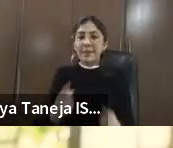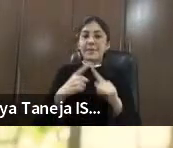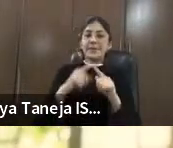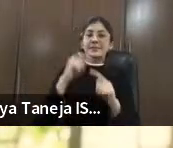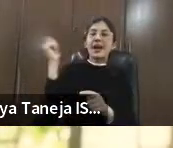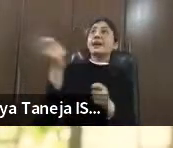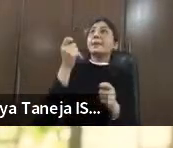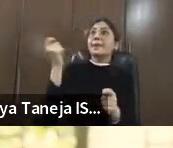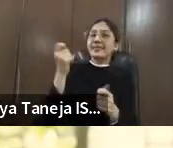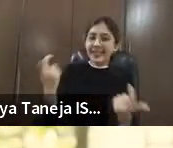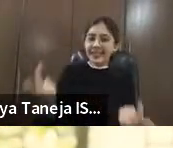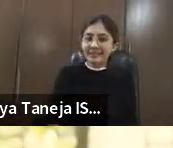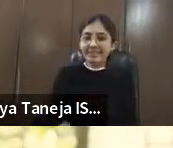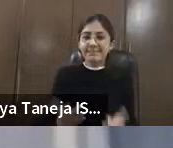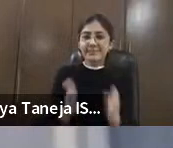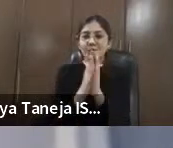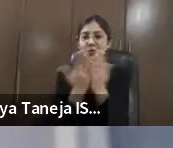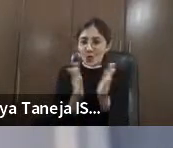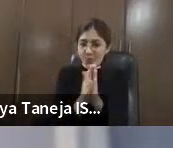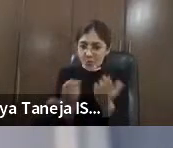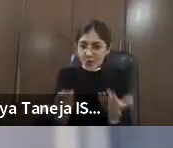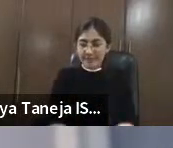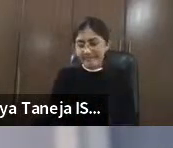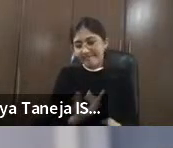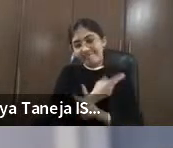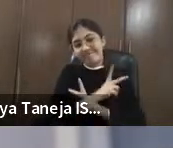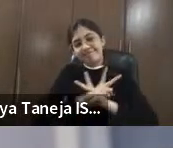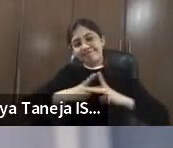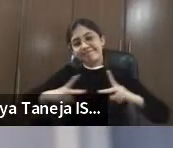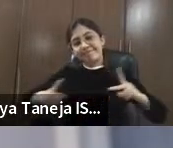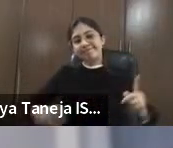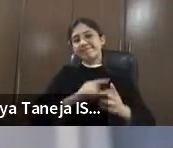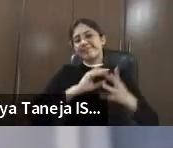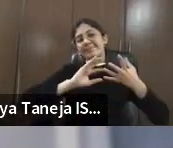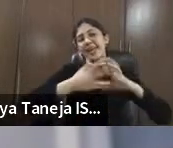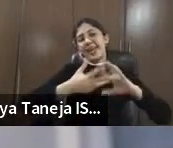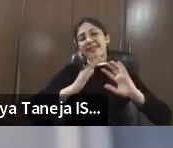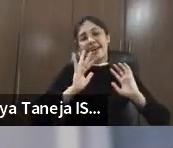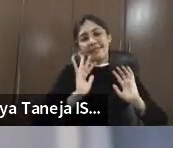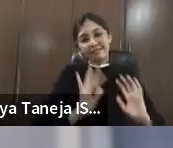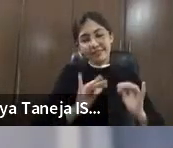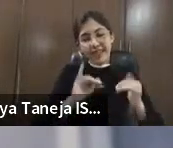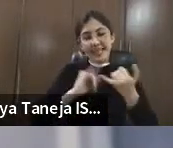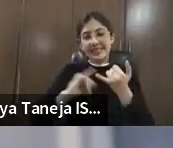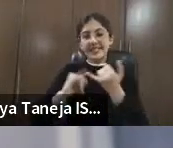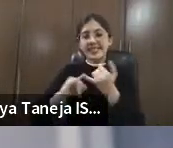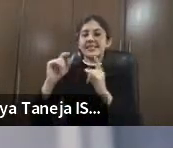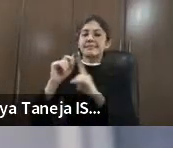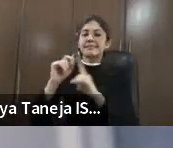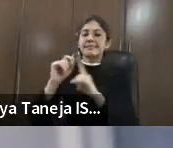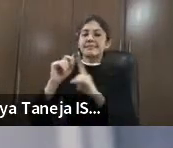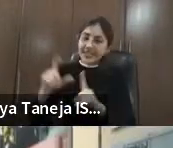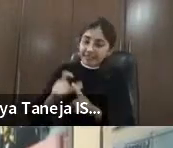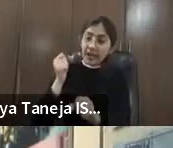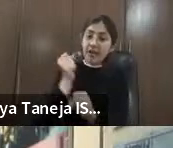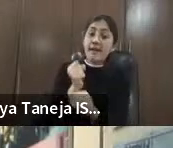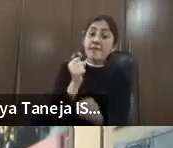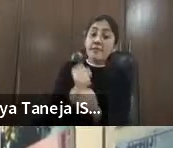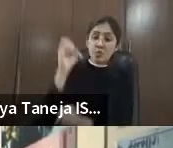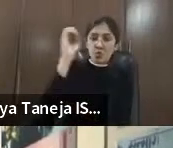and calendar notebooks. It is an initiative of Department of SSCPD, Government of